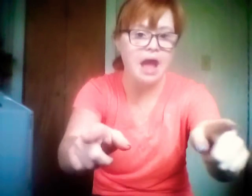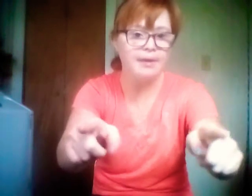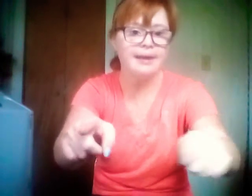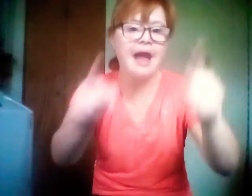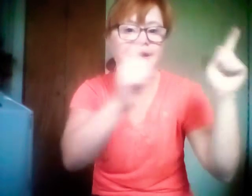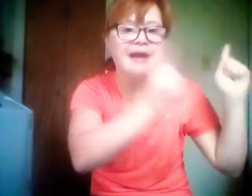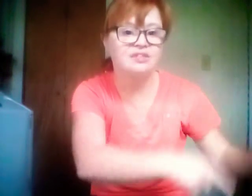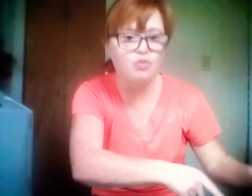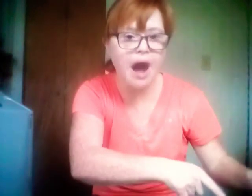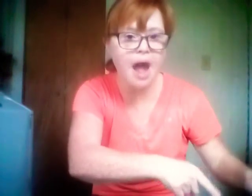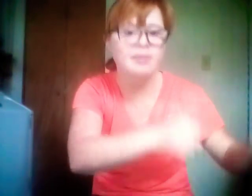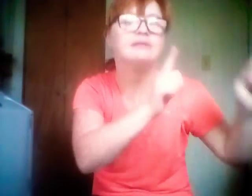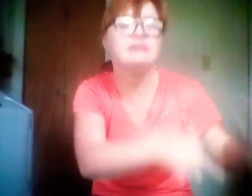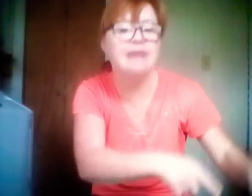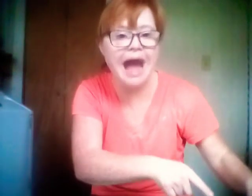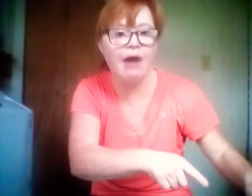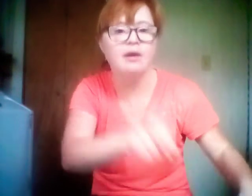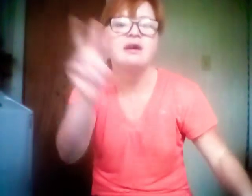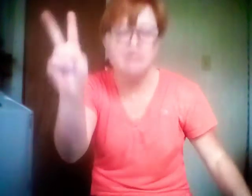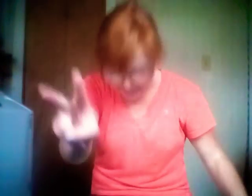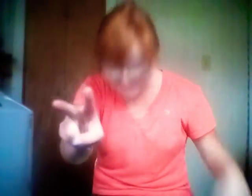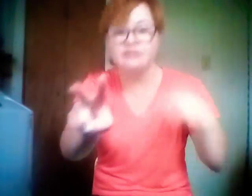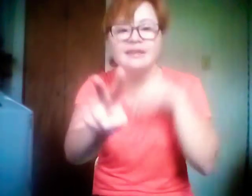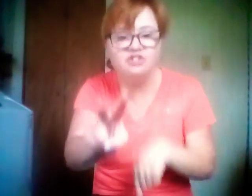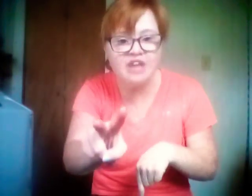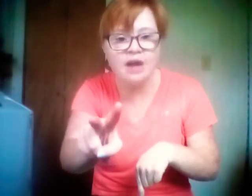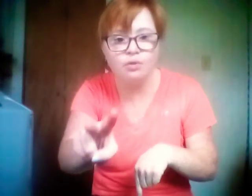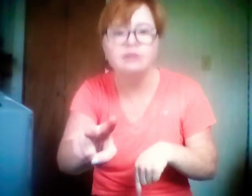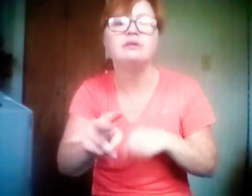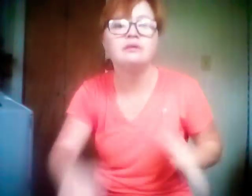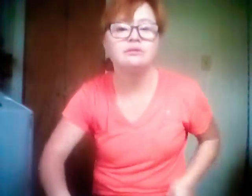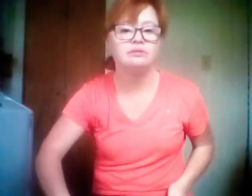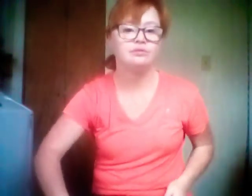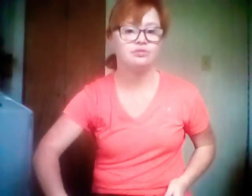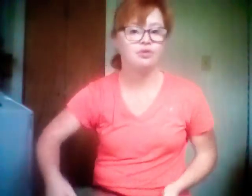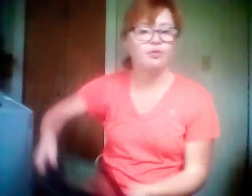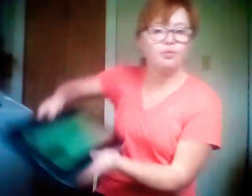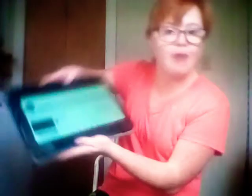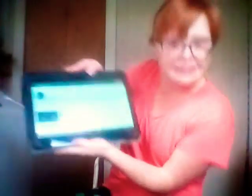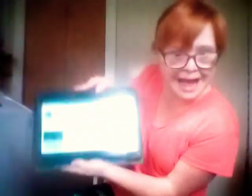Dad, Kevin, subscribe now. Second in channel. Right now.